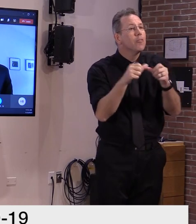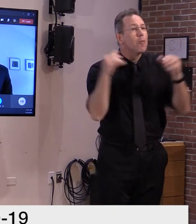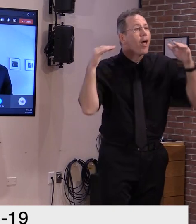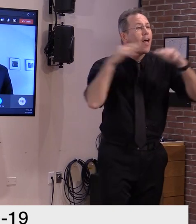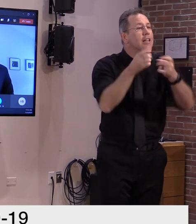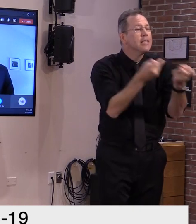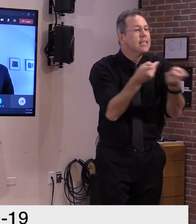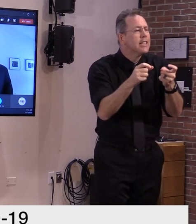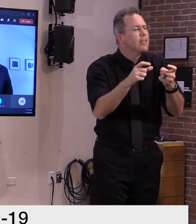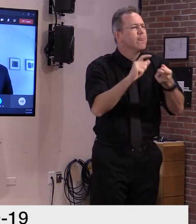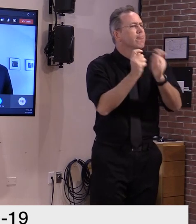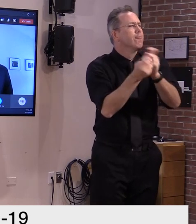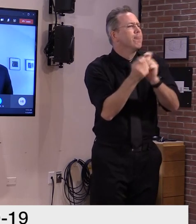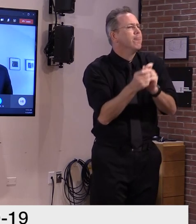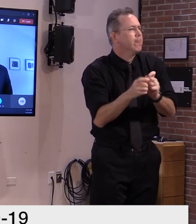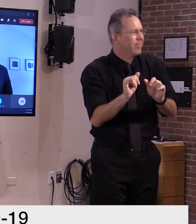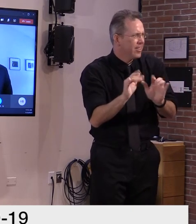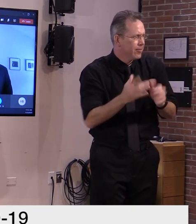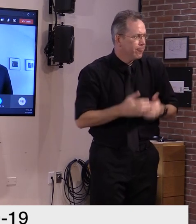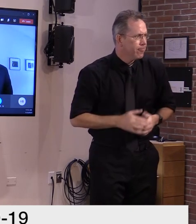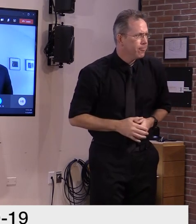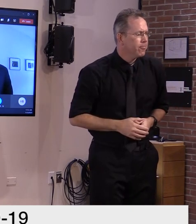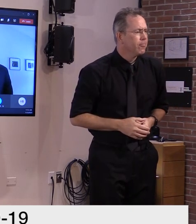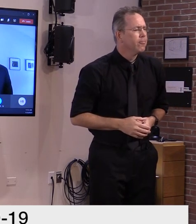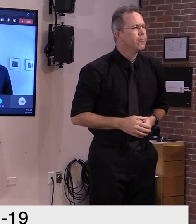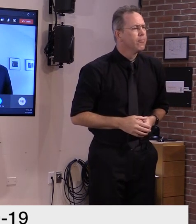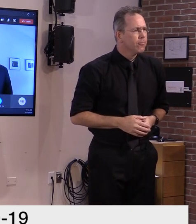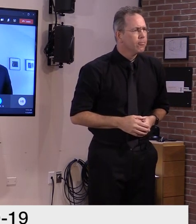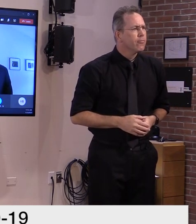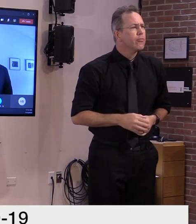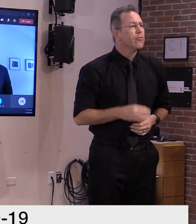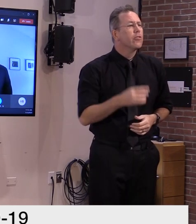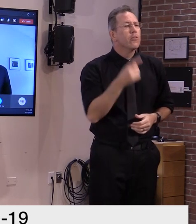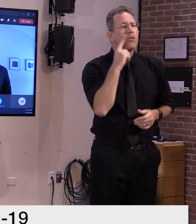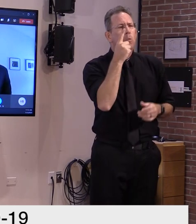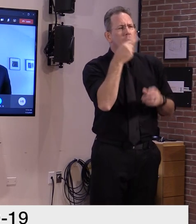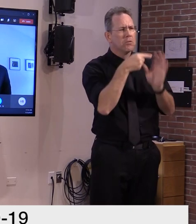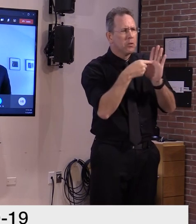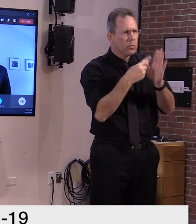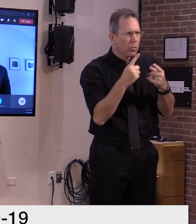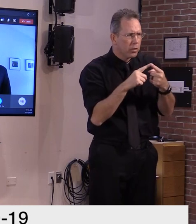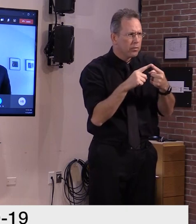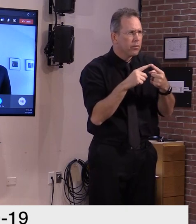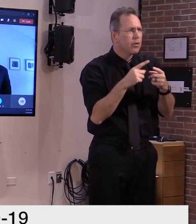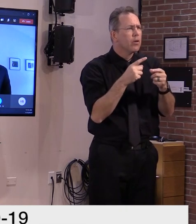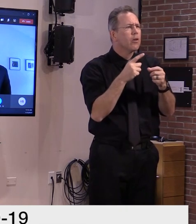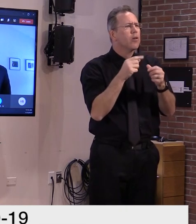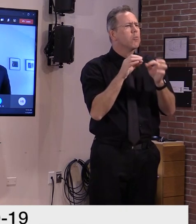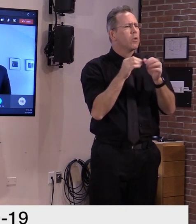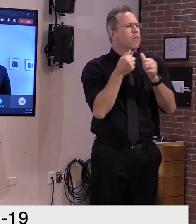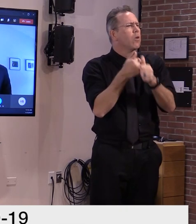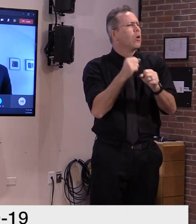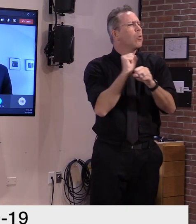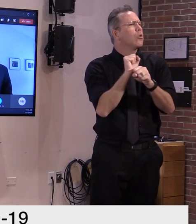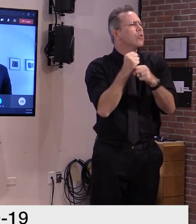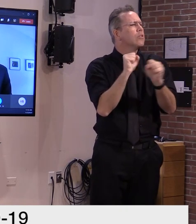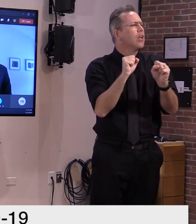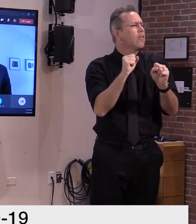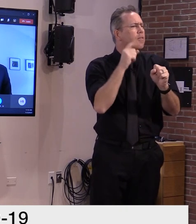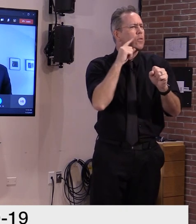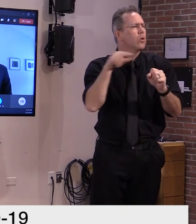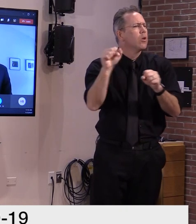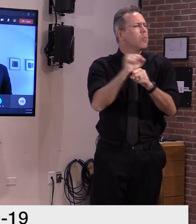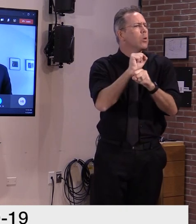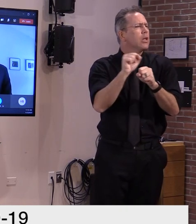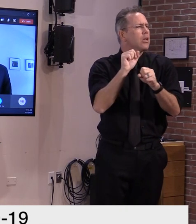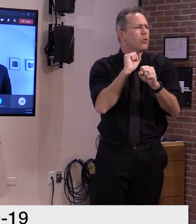In addition to following all of the existing health and safety measures in the WorkSafe guidance, areas have another layer. So let's be clear, without